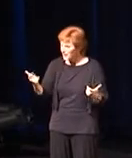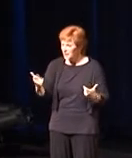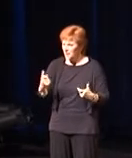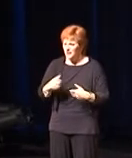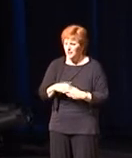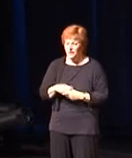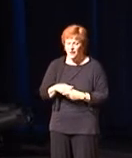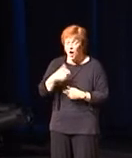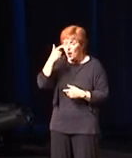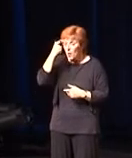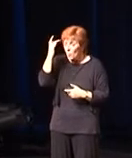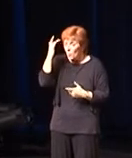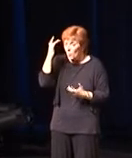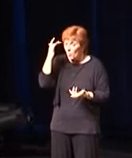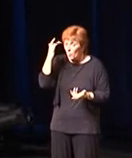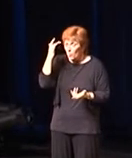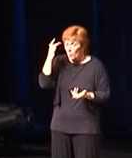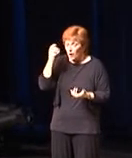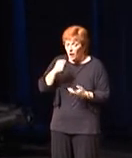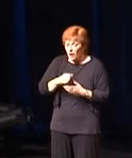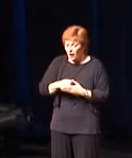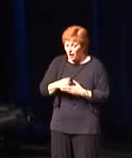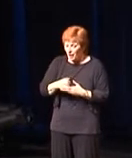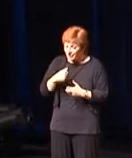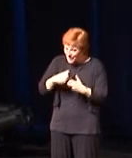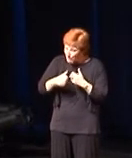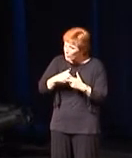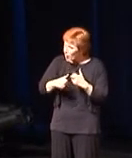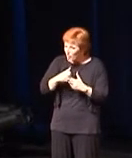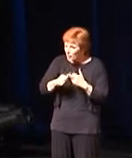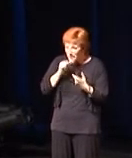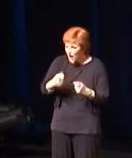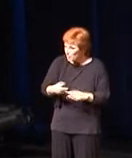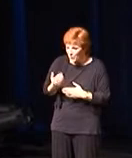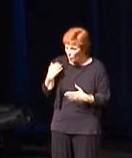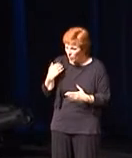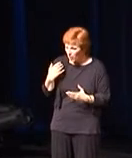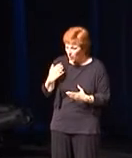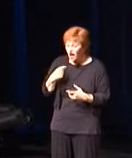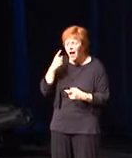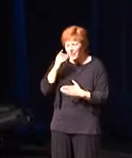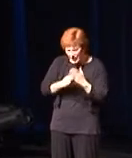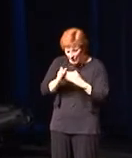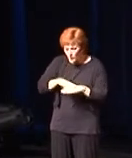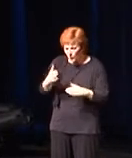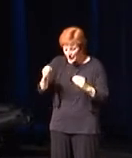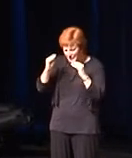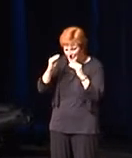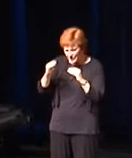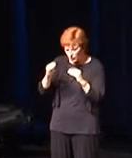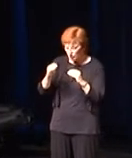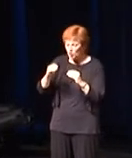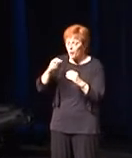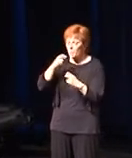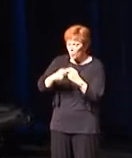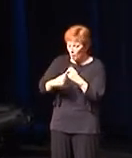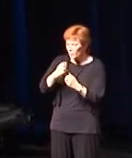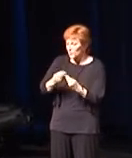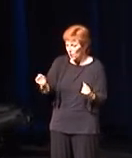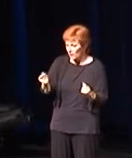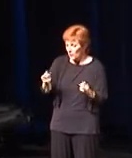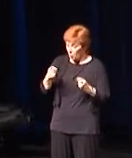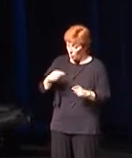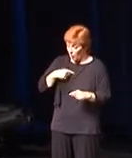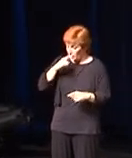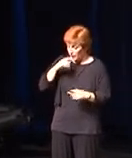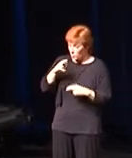mistake, because, you know, these kind of problems didn't happen before. And I think hands-on things teach problems. Like when I was a little kid, we'd